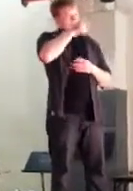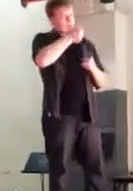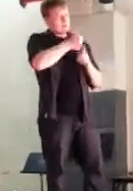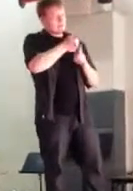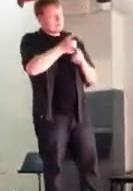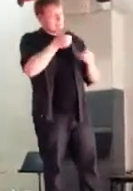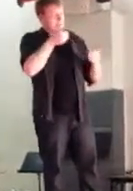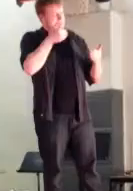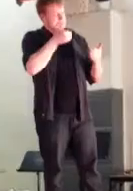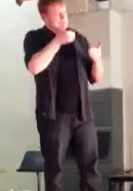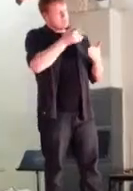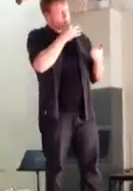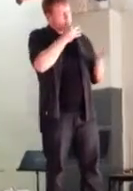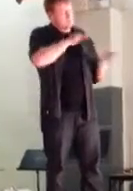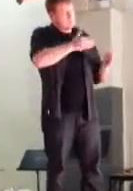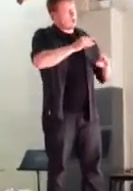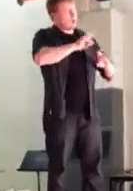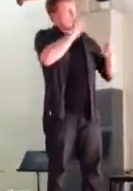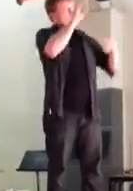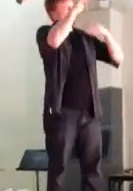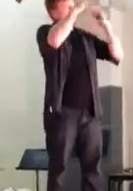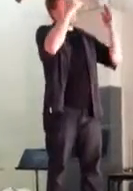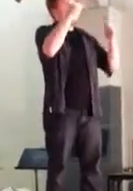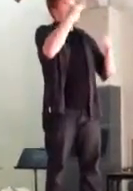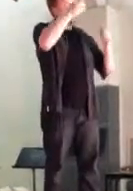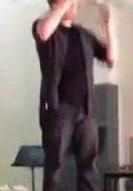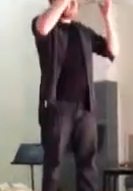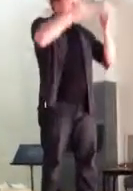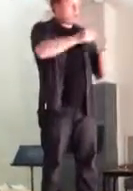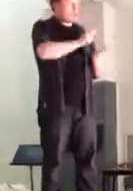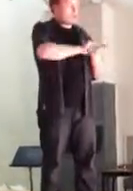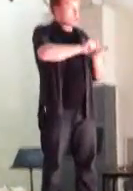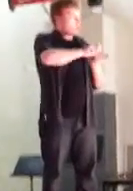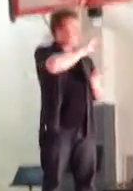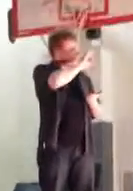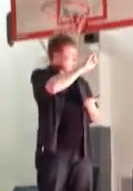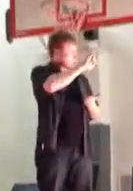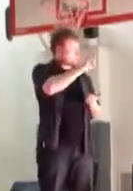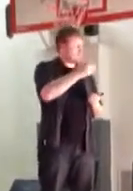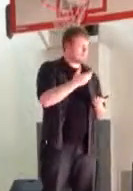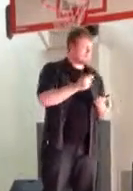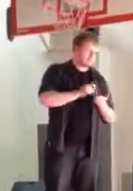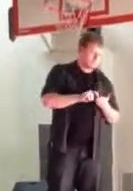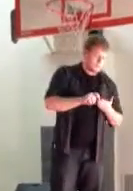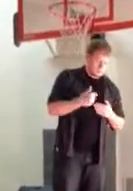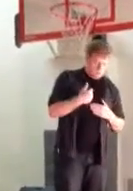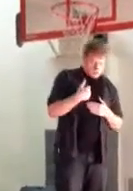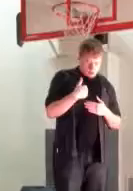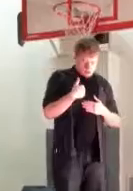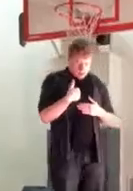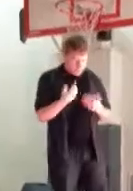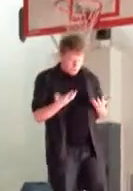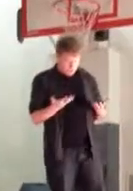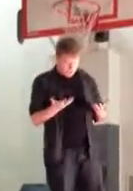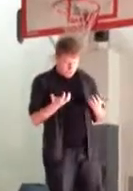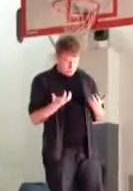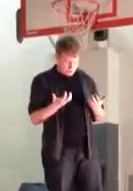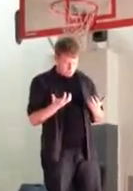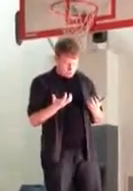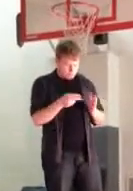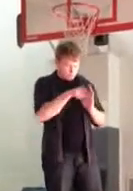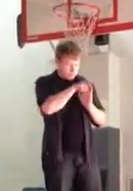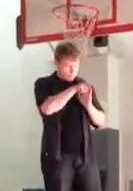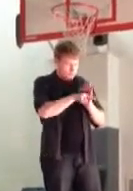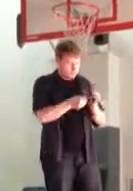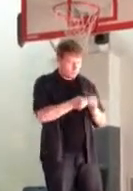blind guy, he knew that he was going to die soon and going to go to heaven, so he decides to write his will.